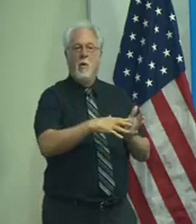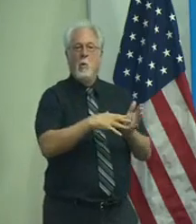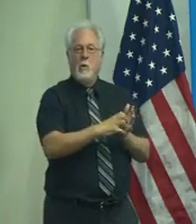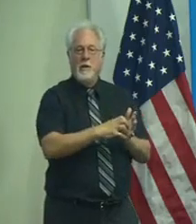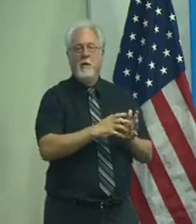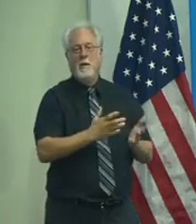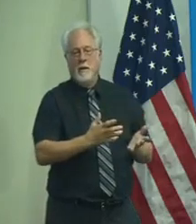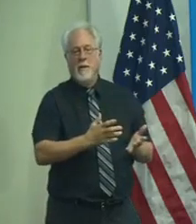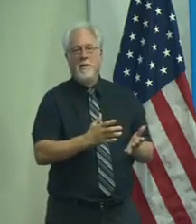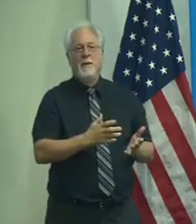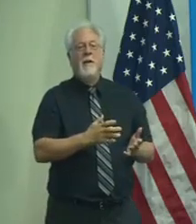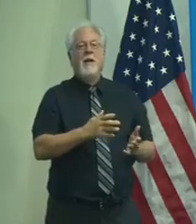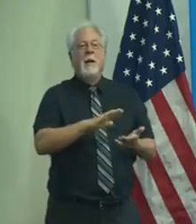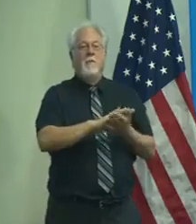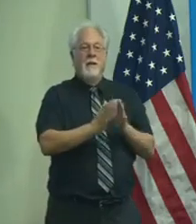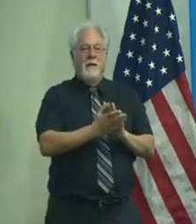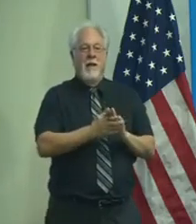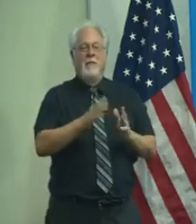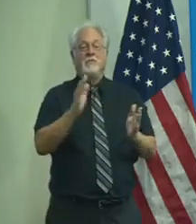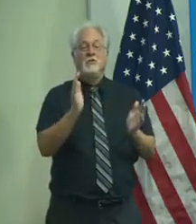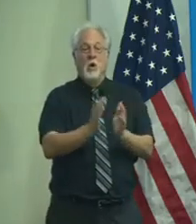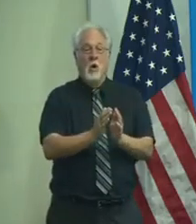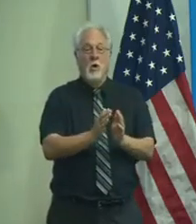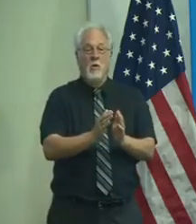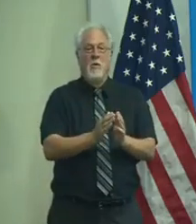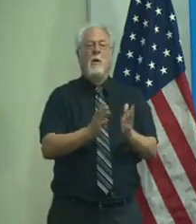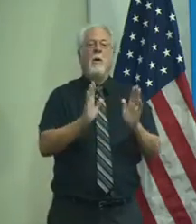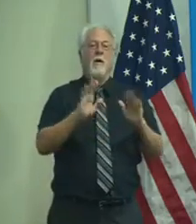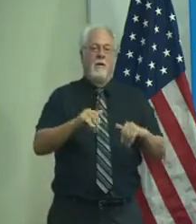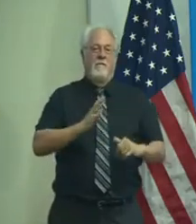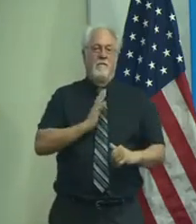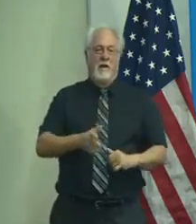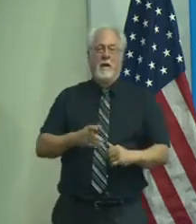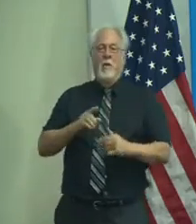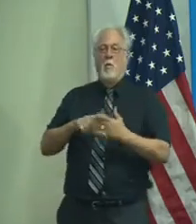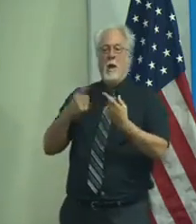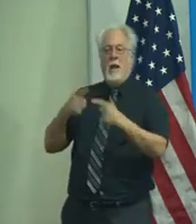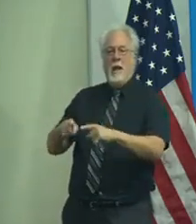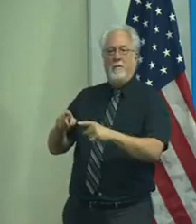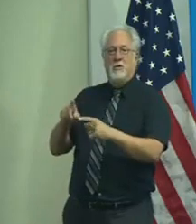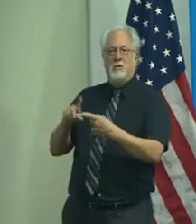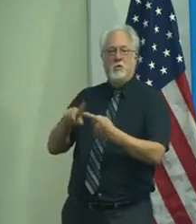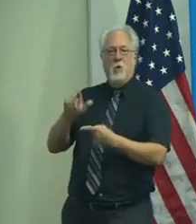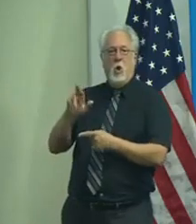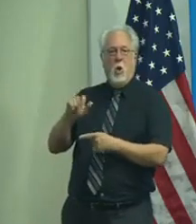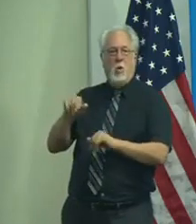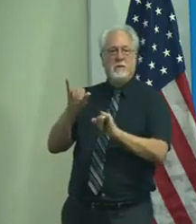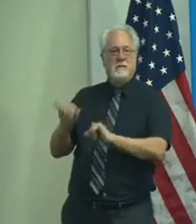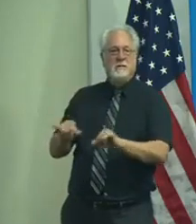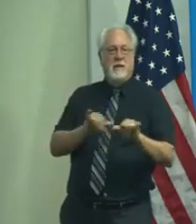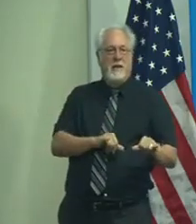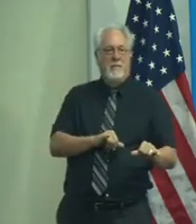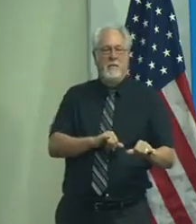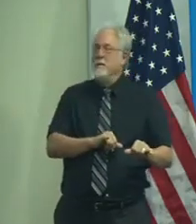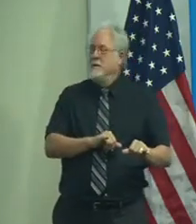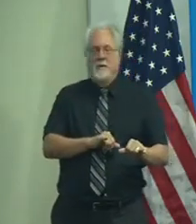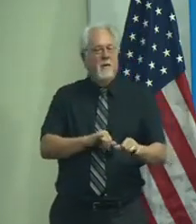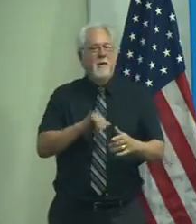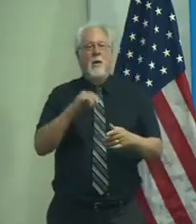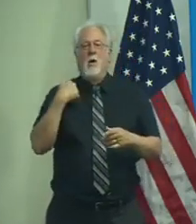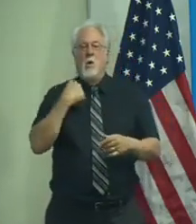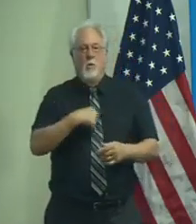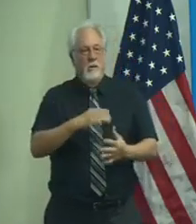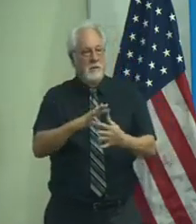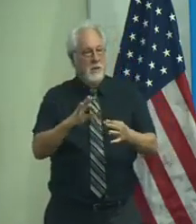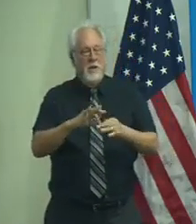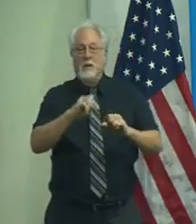so forth and became very small, that's an indication of what's going to happen to Laura. Because as we